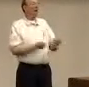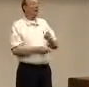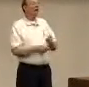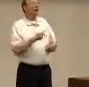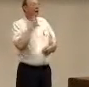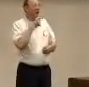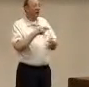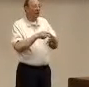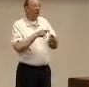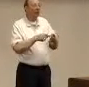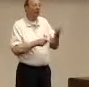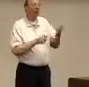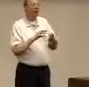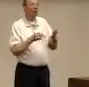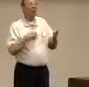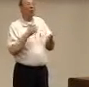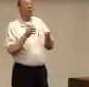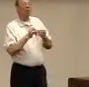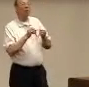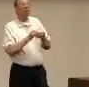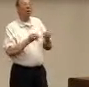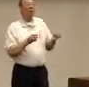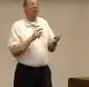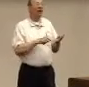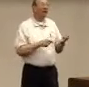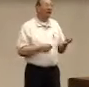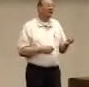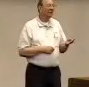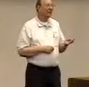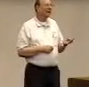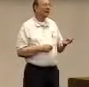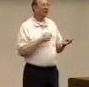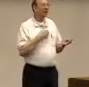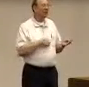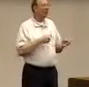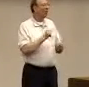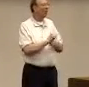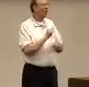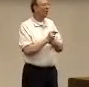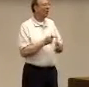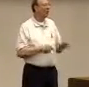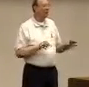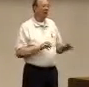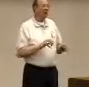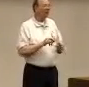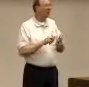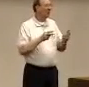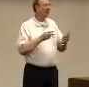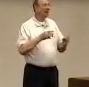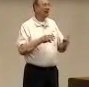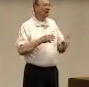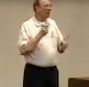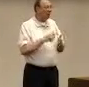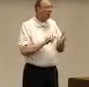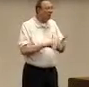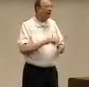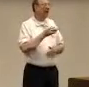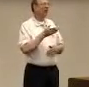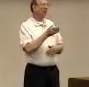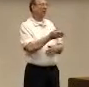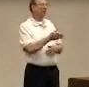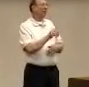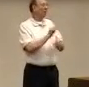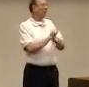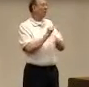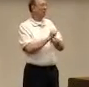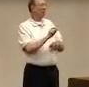had transformed him. I tell you all these stories, and I wish I could have time to share more with you. I'm so passionate about our work and what we're doing. I'm so